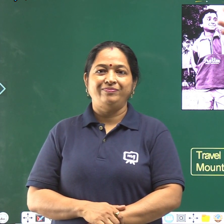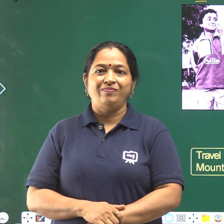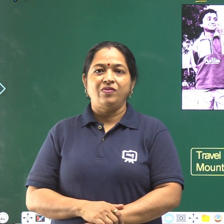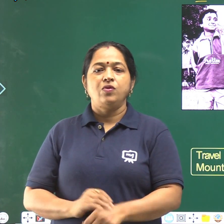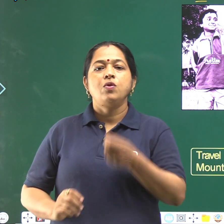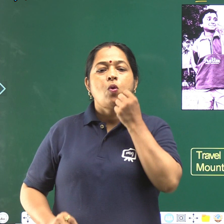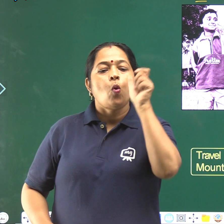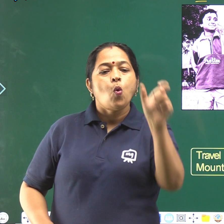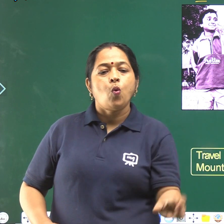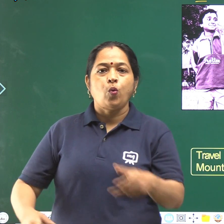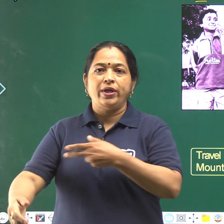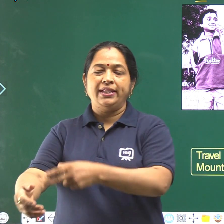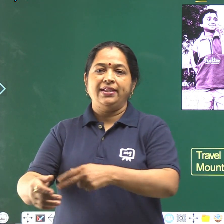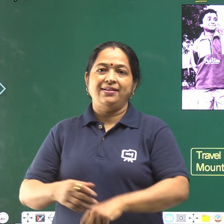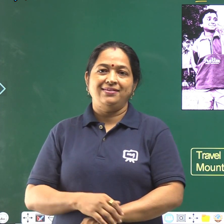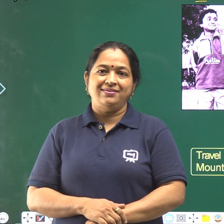Rohit.